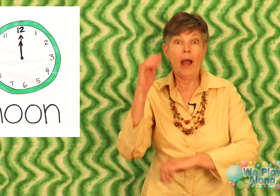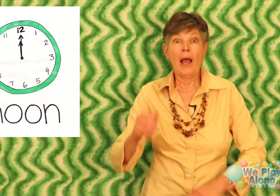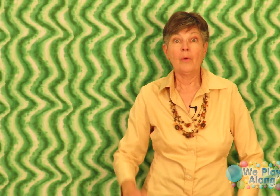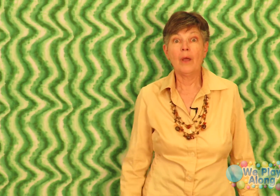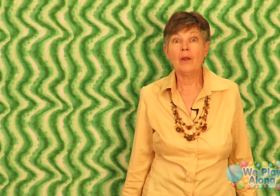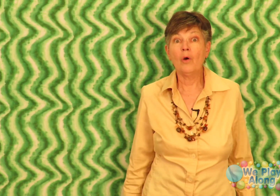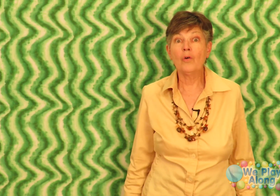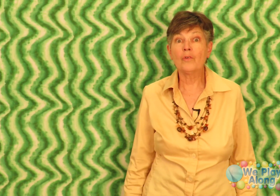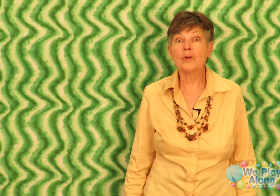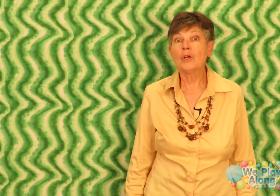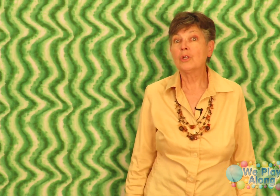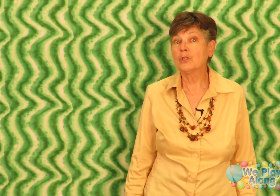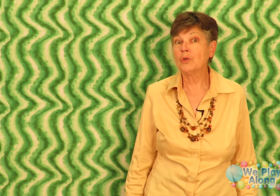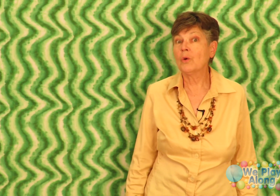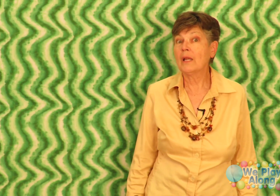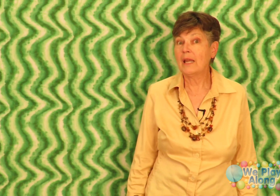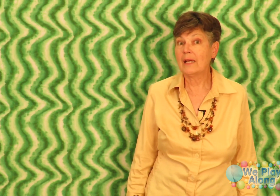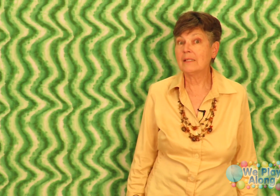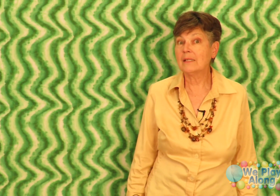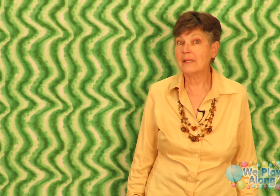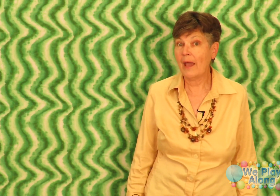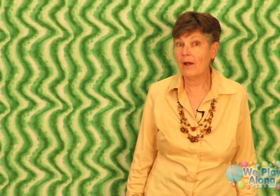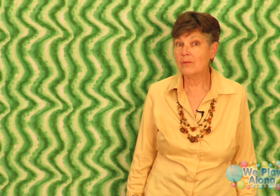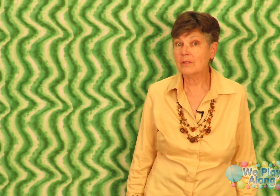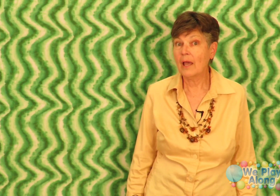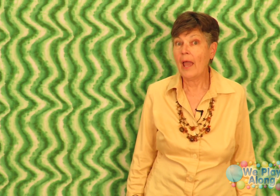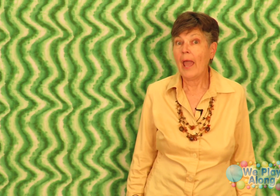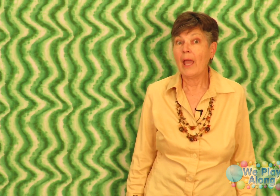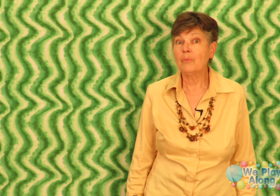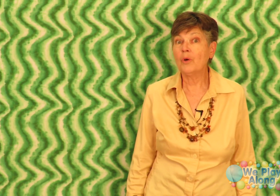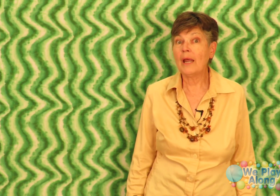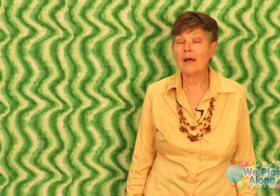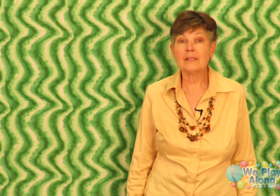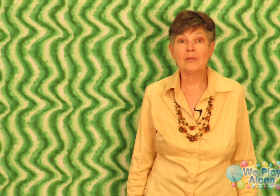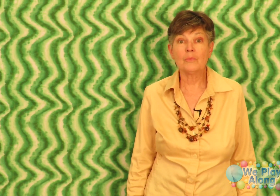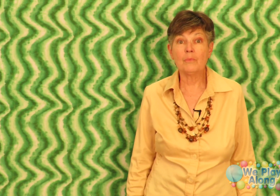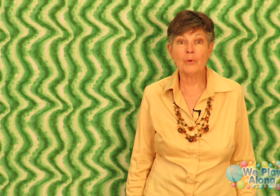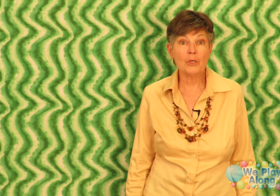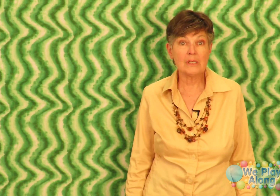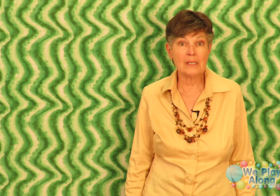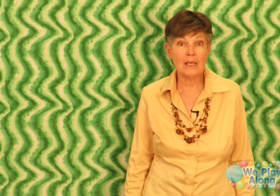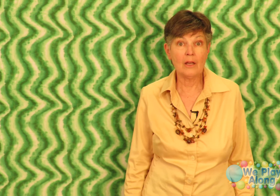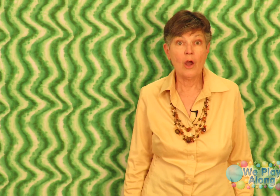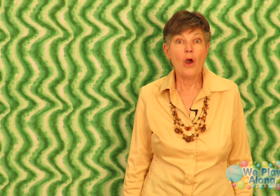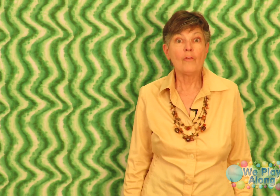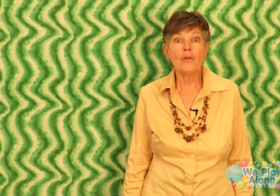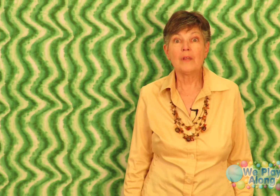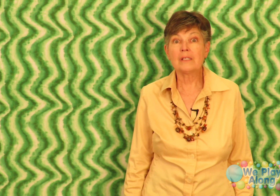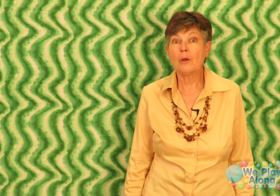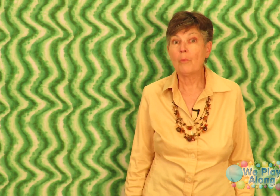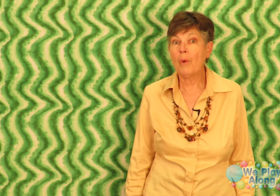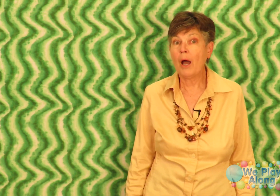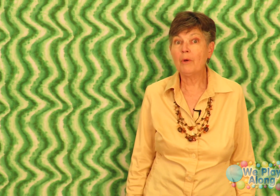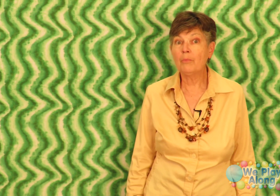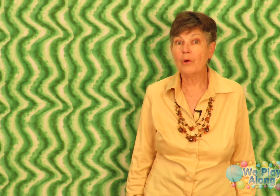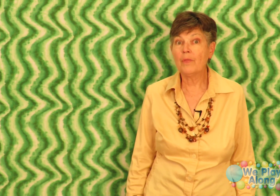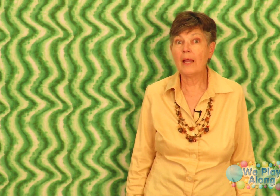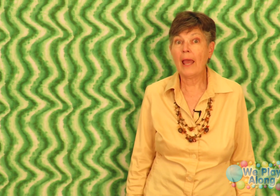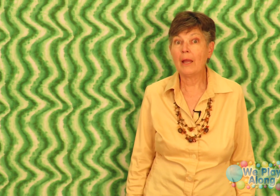I went over to Nancy's house and put out some bird seed for this mama bird that had